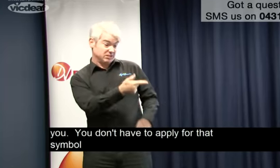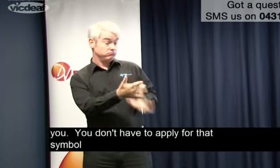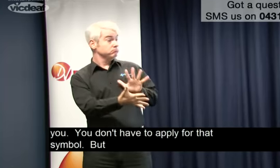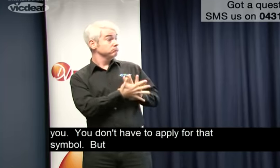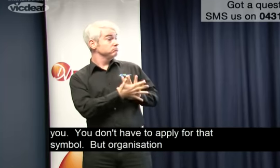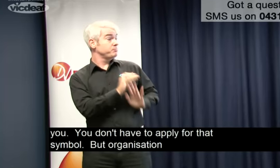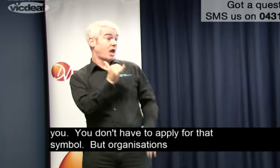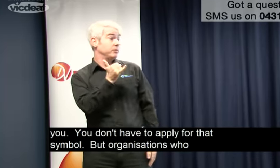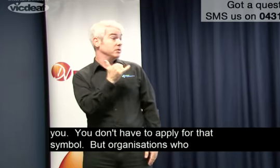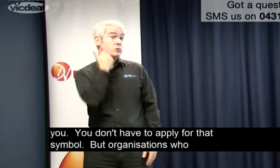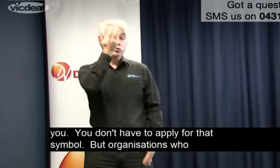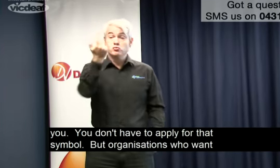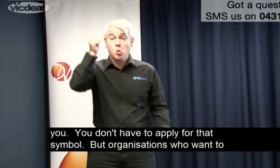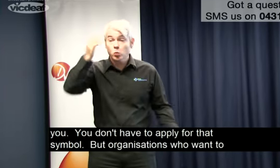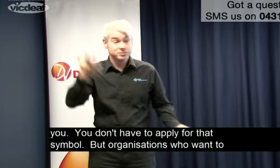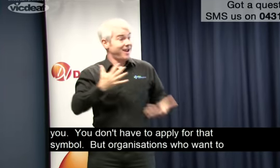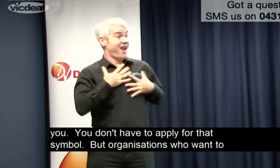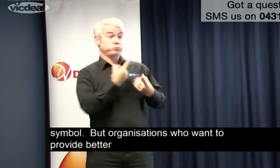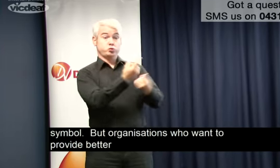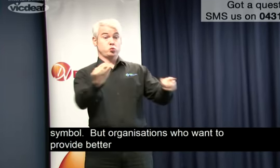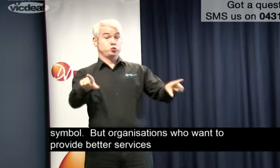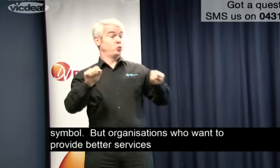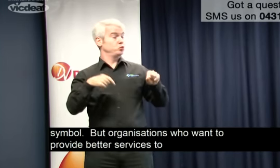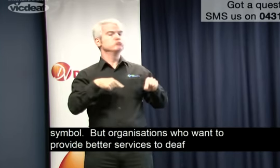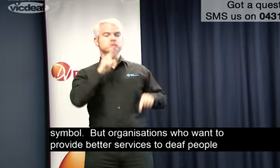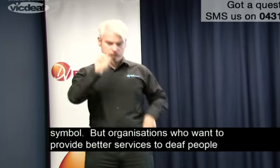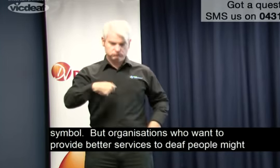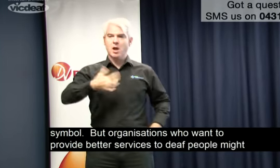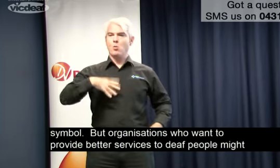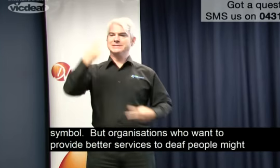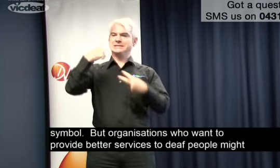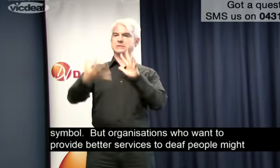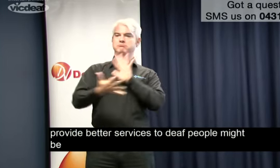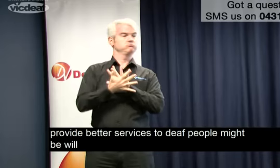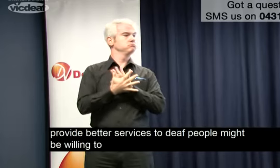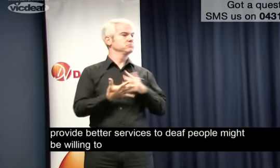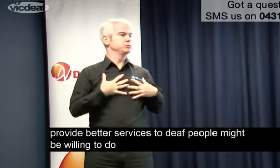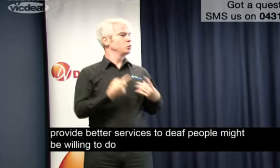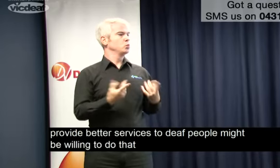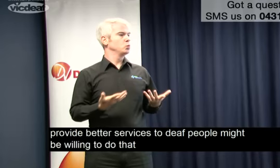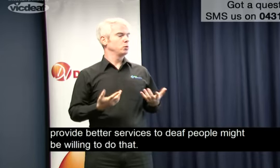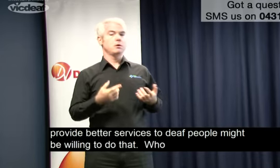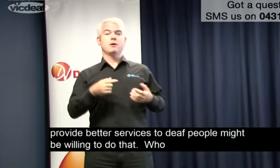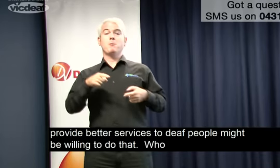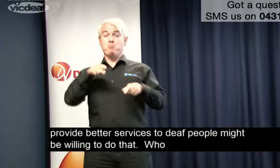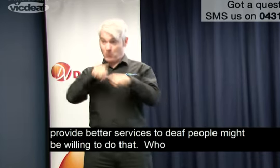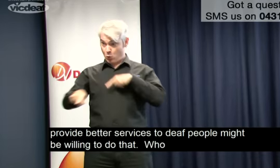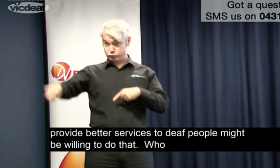deaf people might be willing to do that. And who knows, down the track, maybe there'll be more people who want to do that. And again, it is your choice if you want to be assessed or not. You don't have